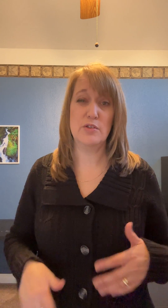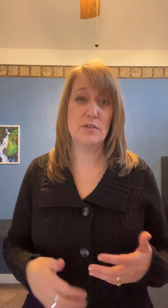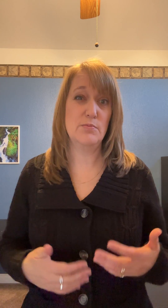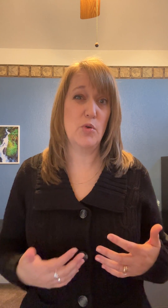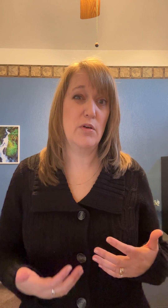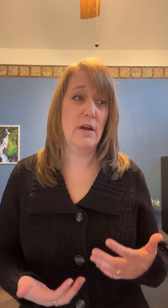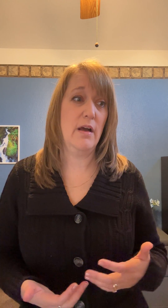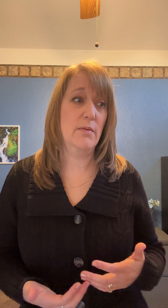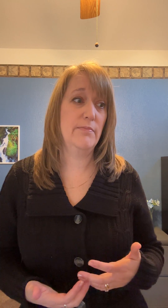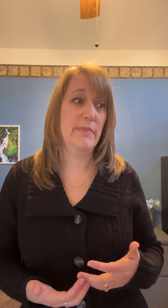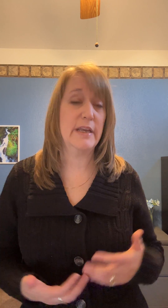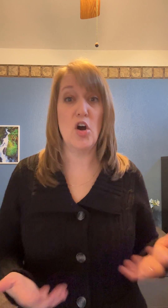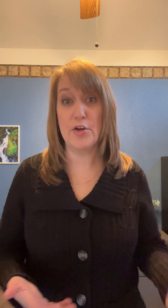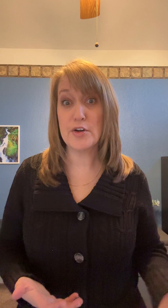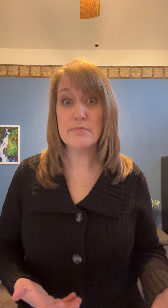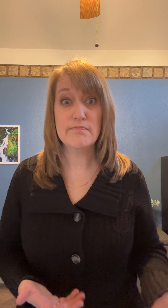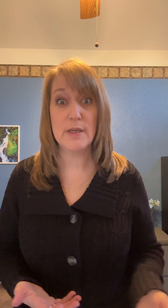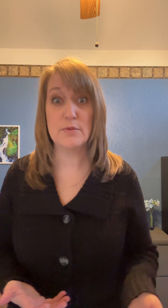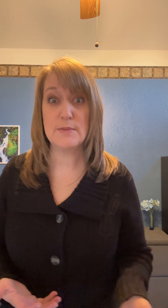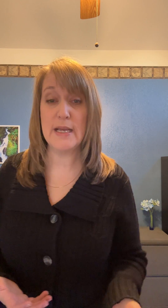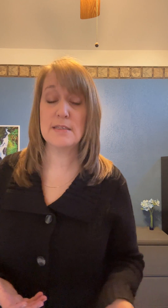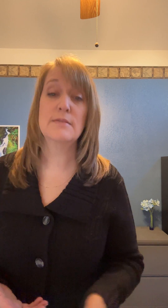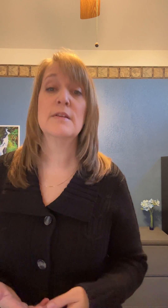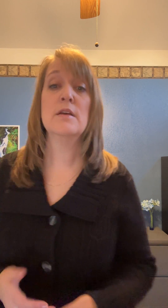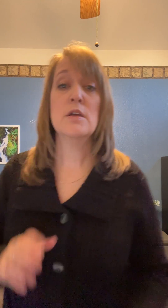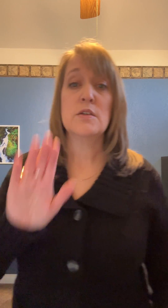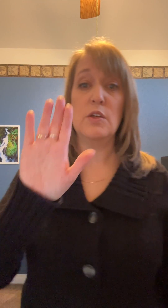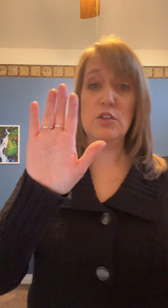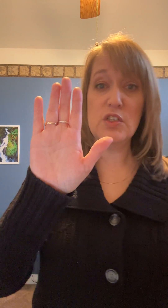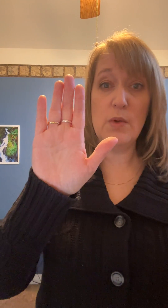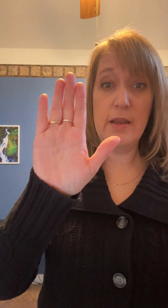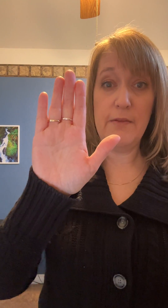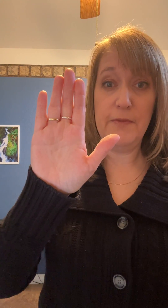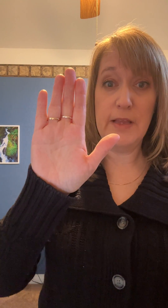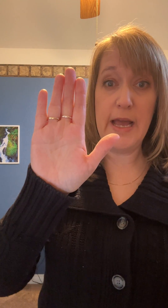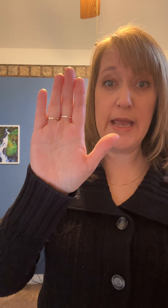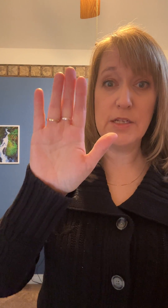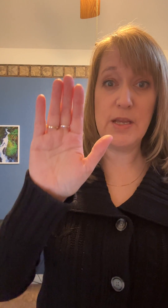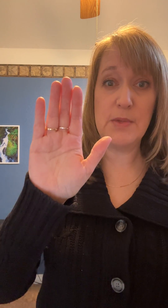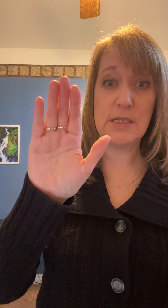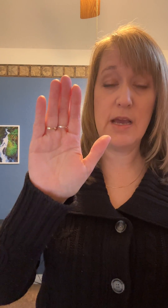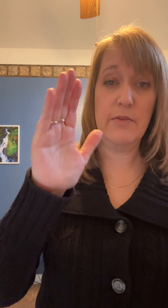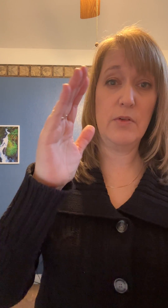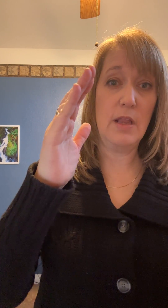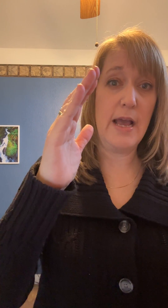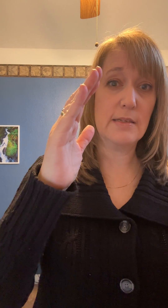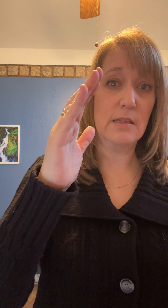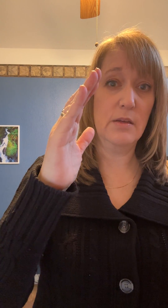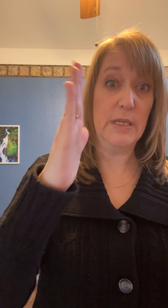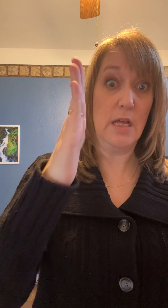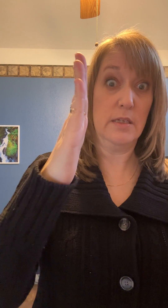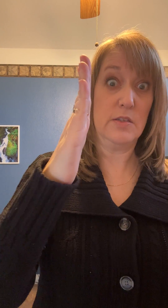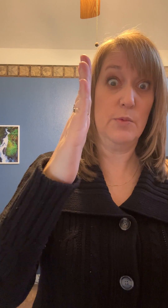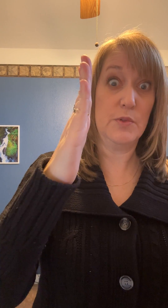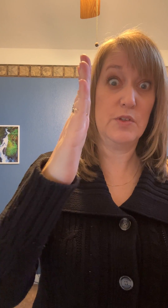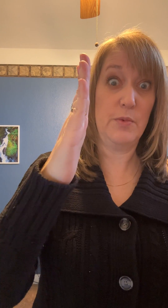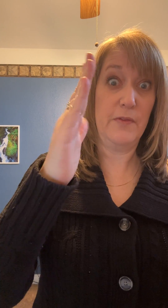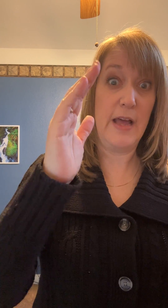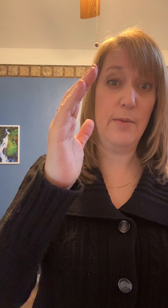shows more like honor and respect. So you just want a flat hand shape that's kind of relaxed a little bit. Not like super, super flat, but